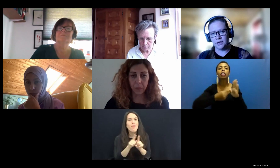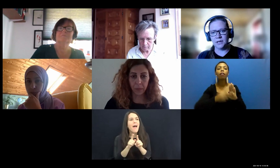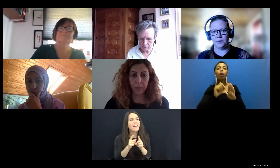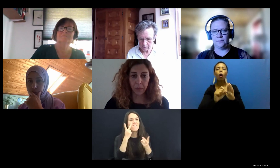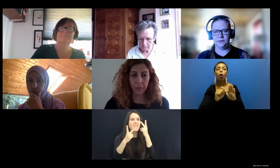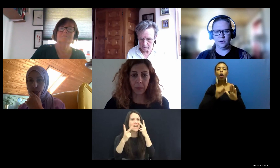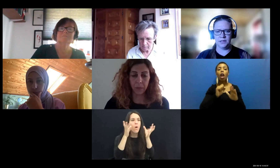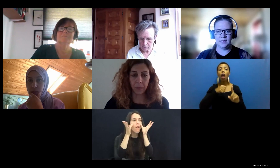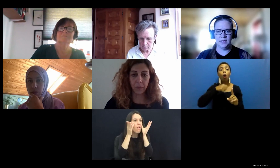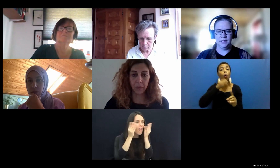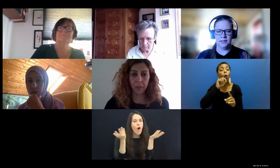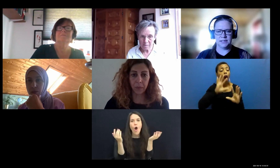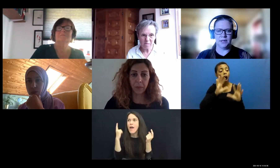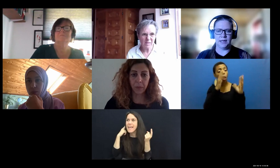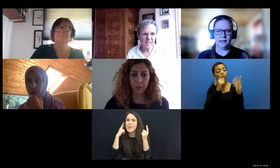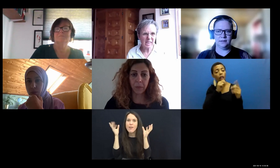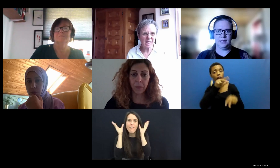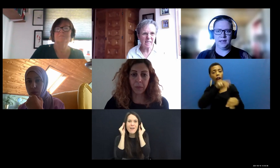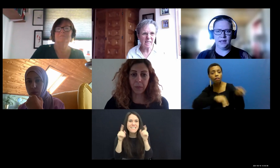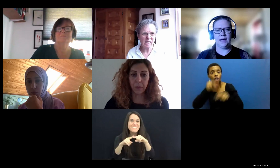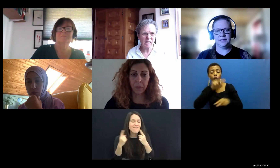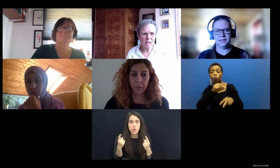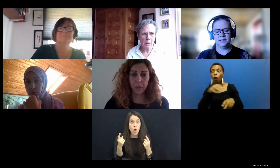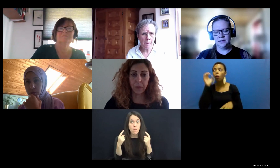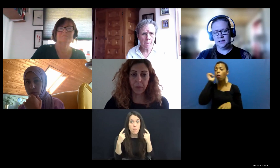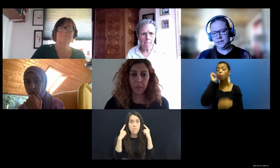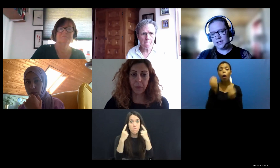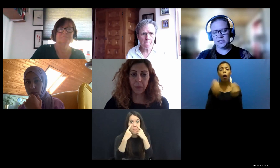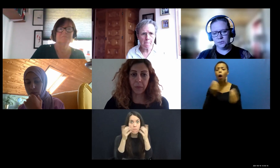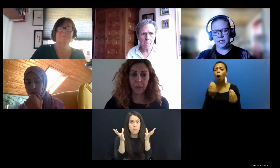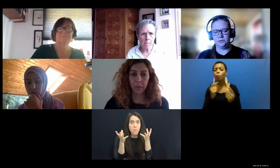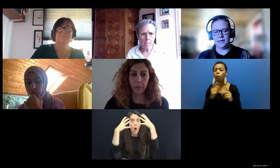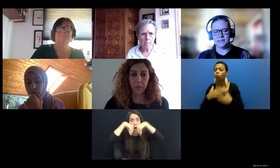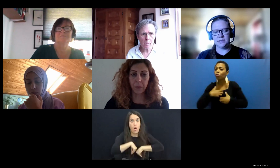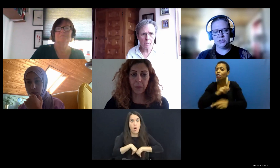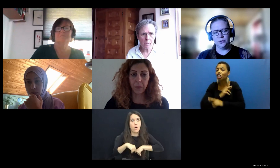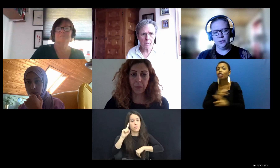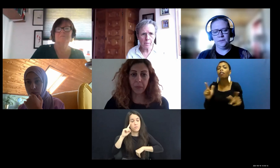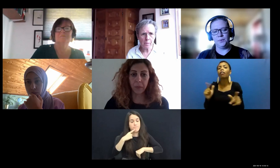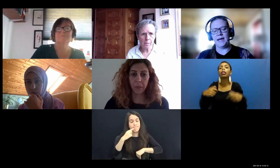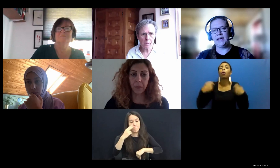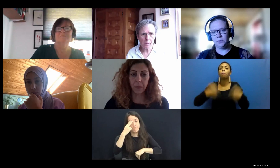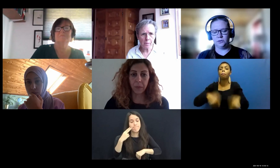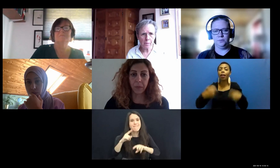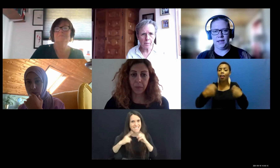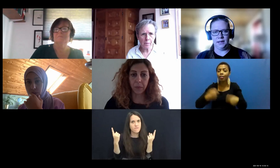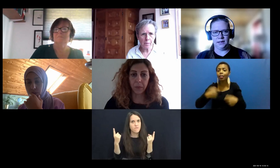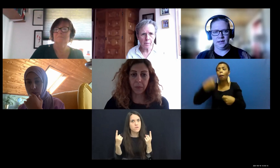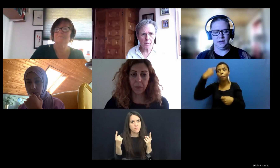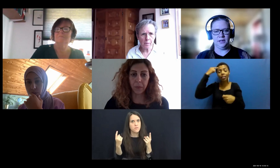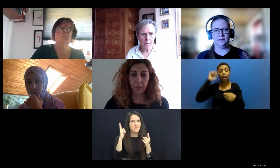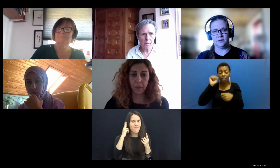a hearing impairment. So it's something else, and that needs to be addressed to be able to